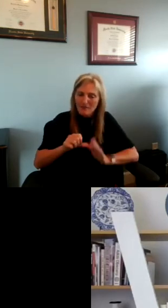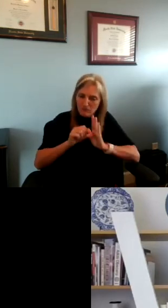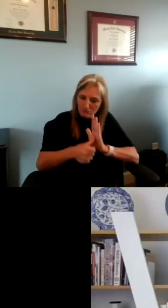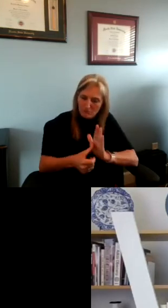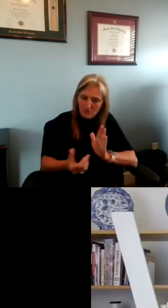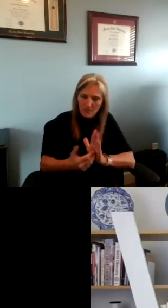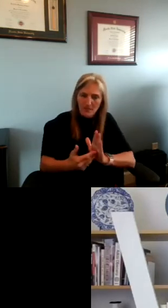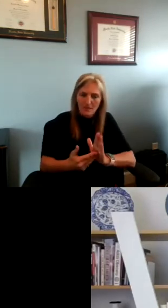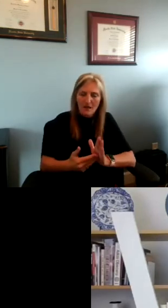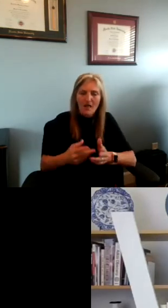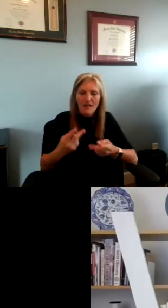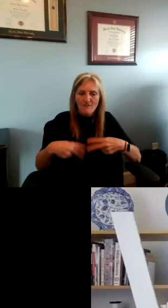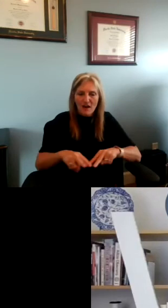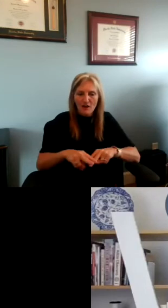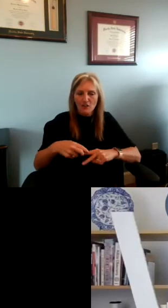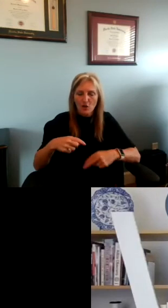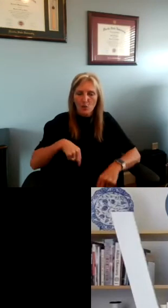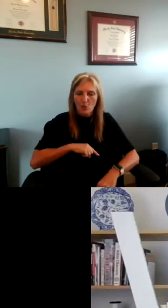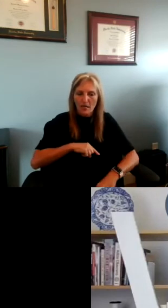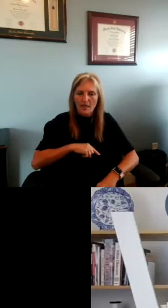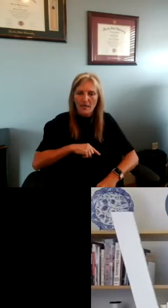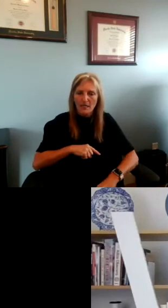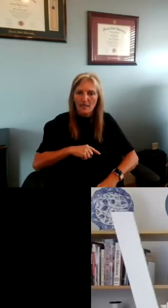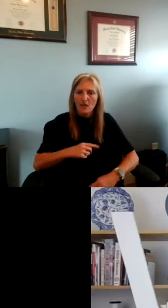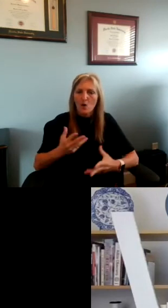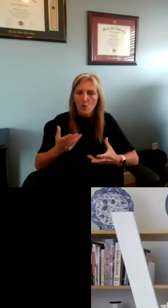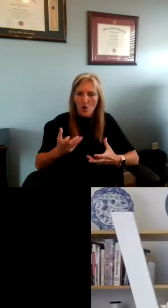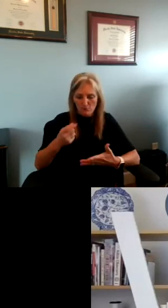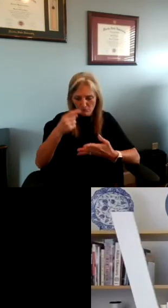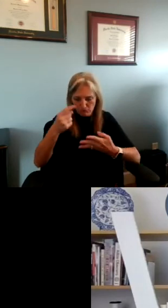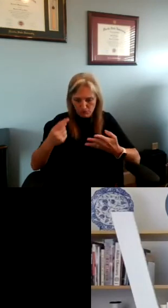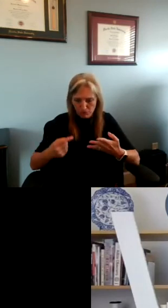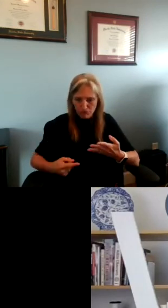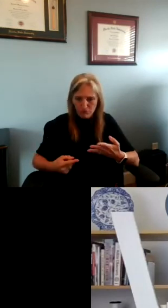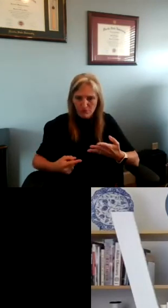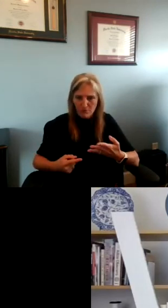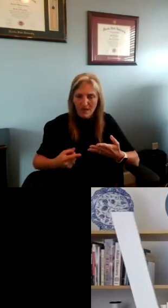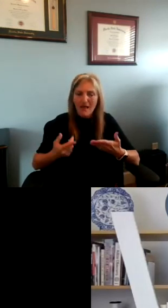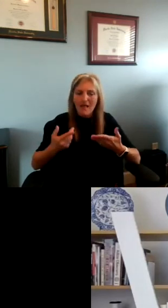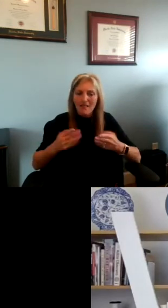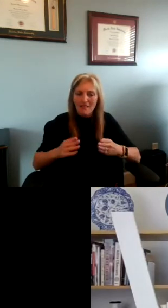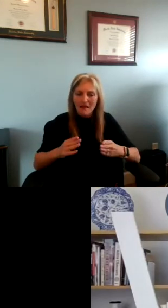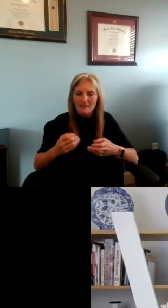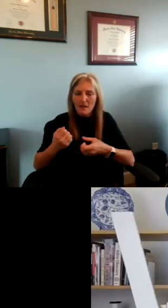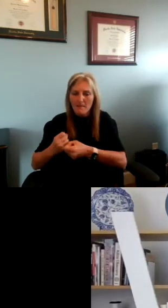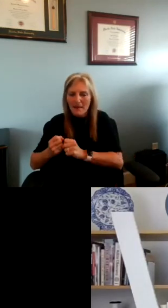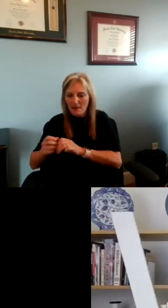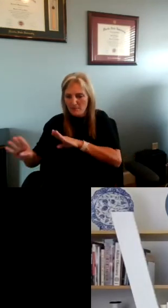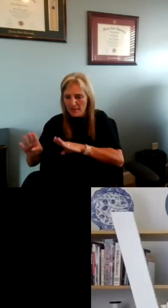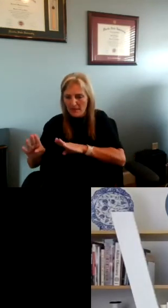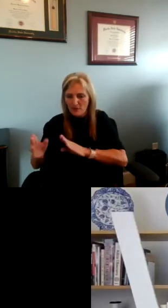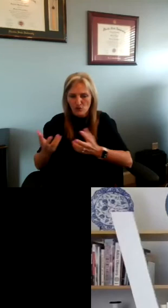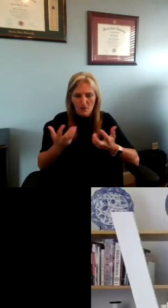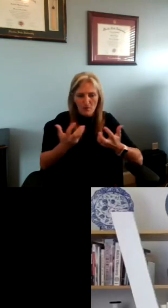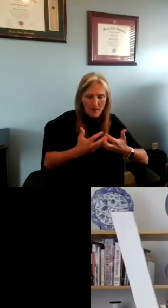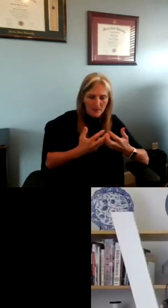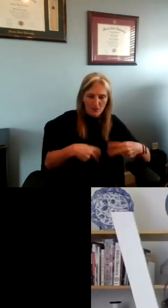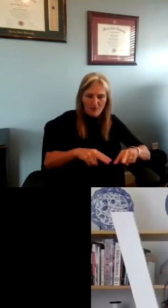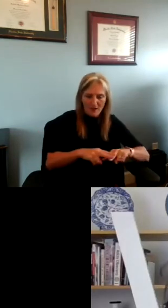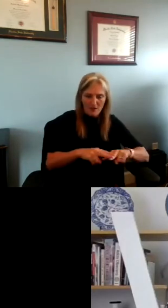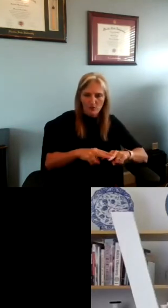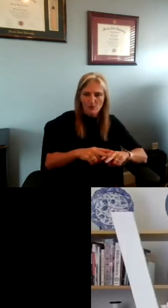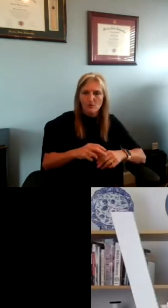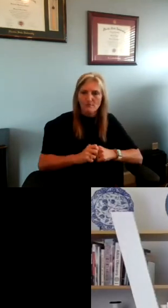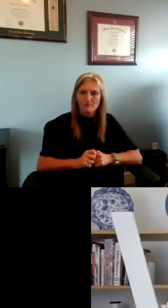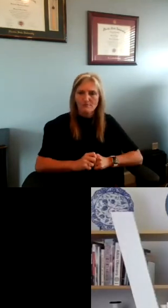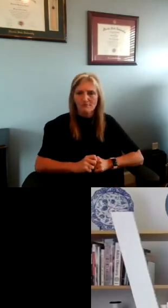these are the values we profess. Let's have our behavior match our values. Amen